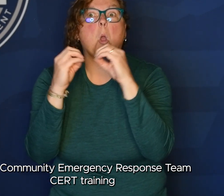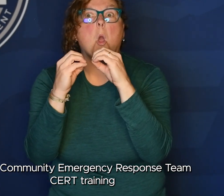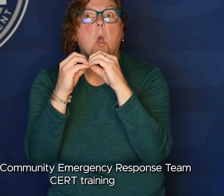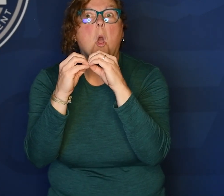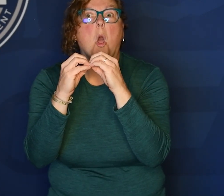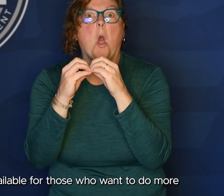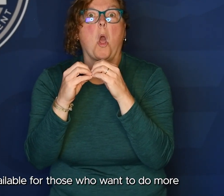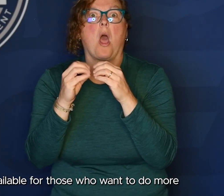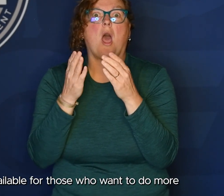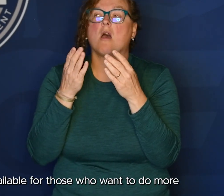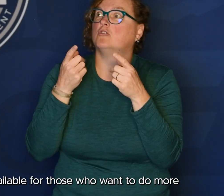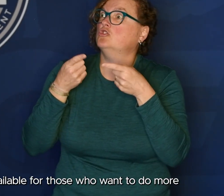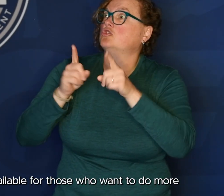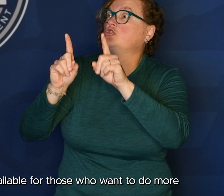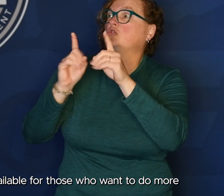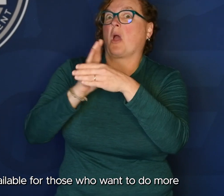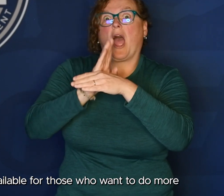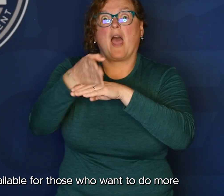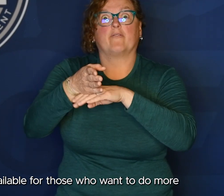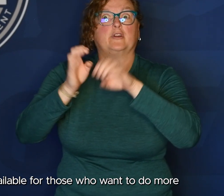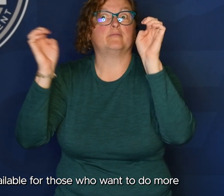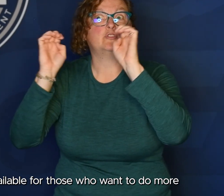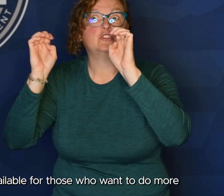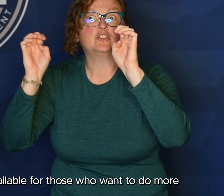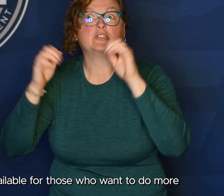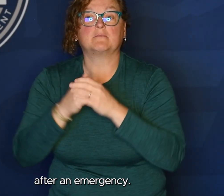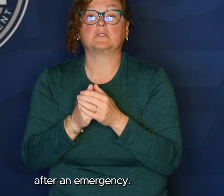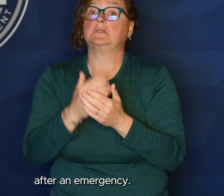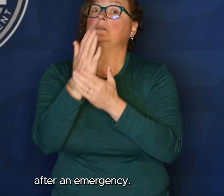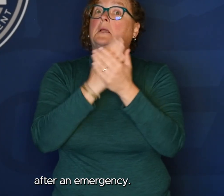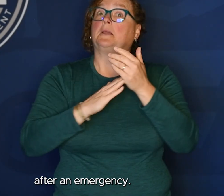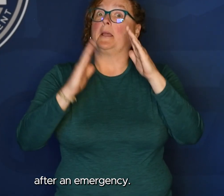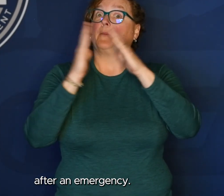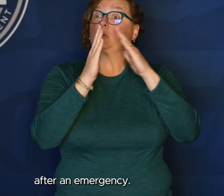training available for those who want to do more after an emergency.